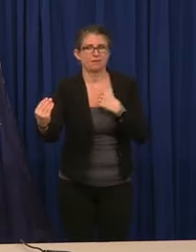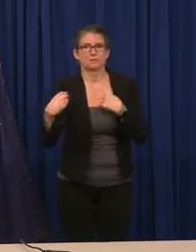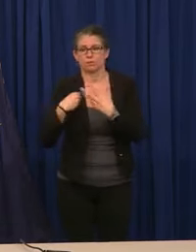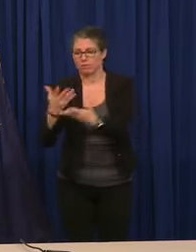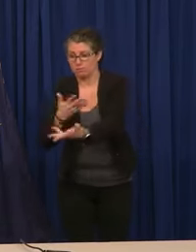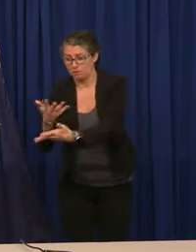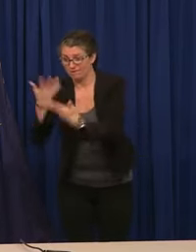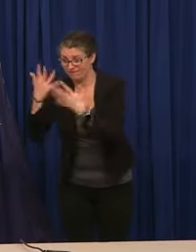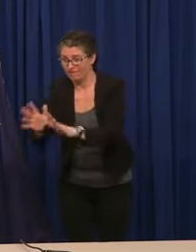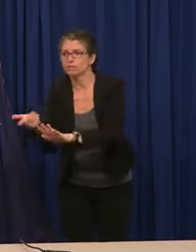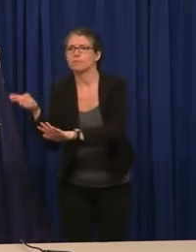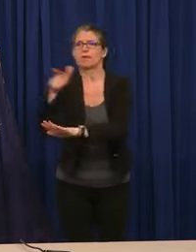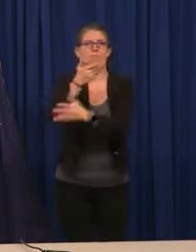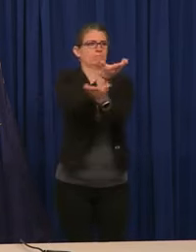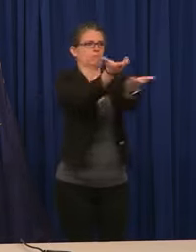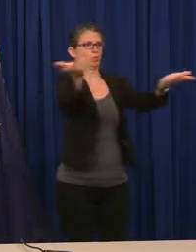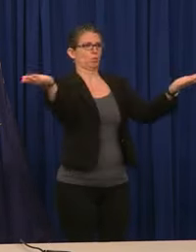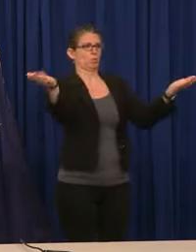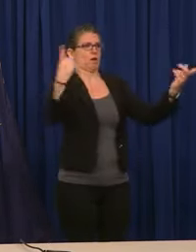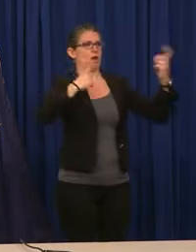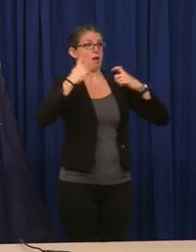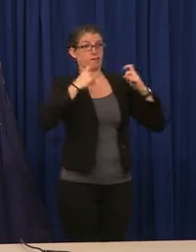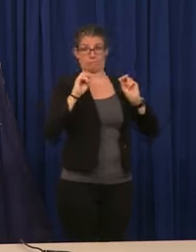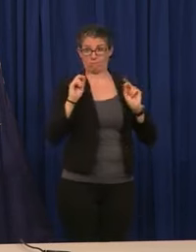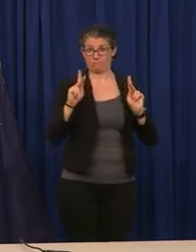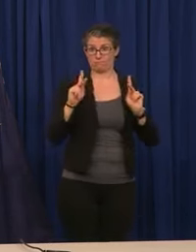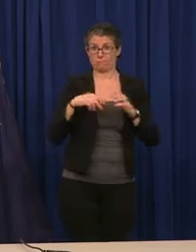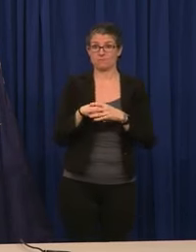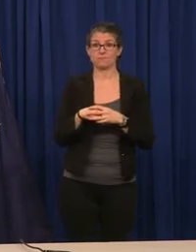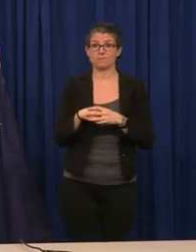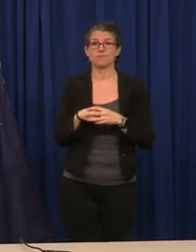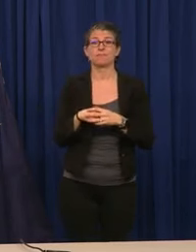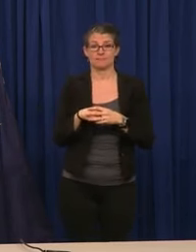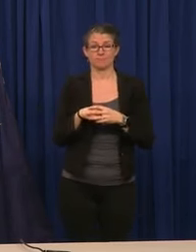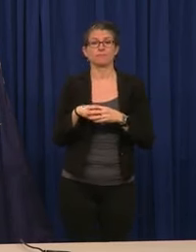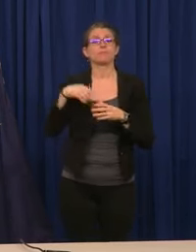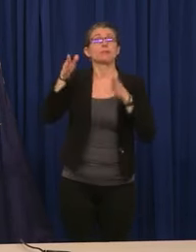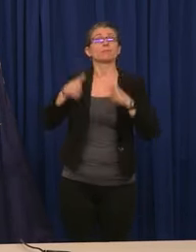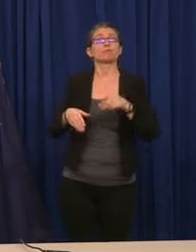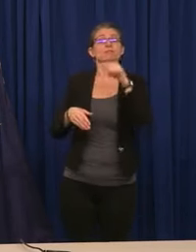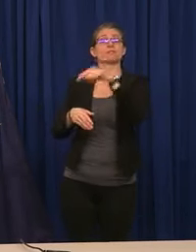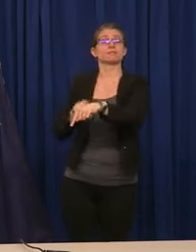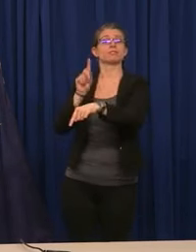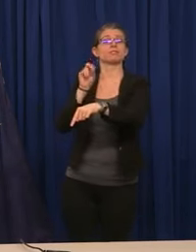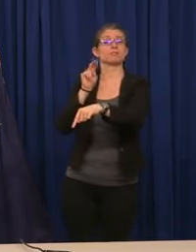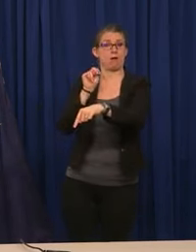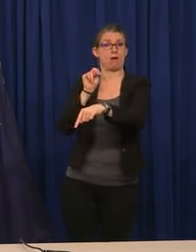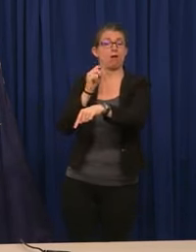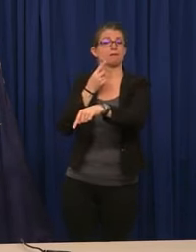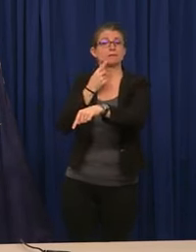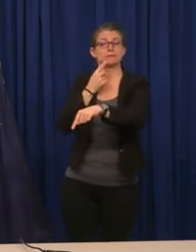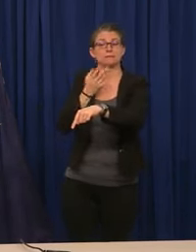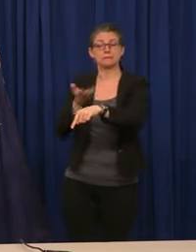we'll turn it over to folks here in the room. And we will start with Don Kerrigan on the line from News Center. Don, go ahead.